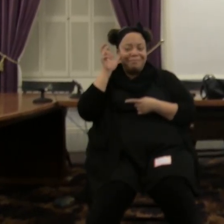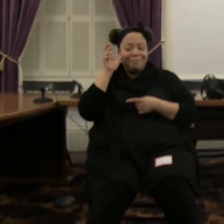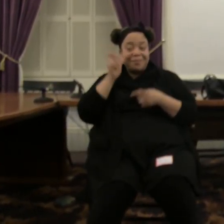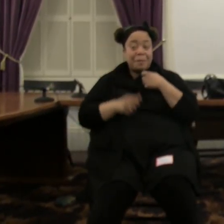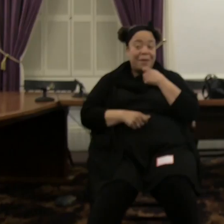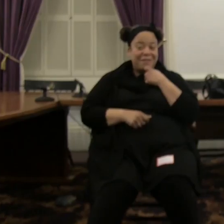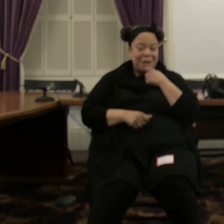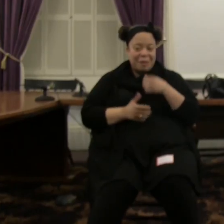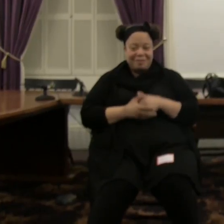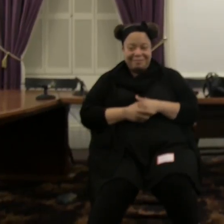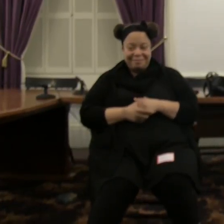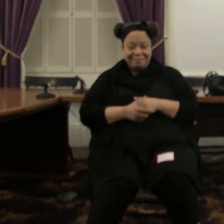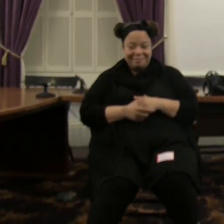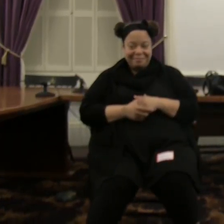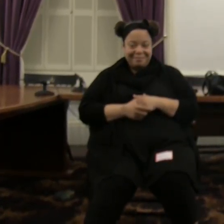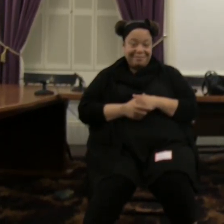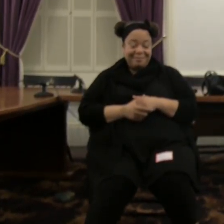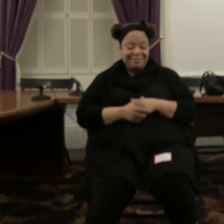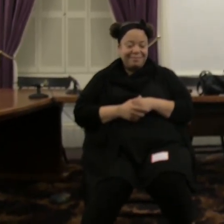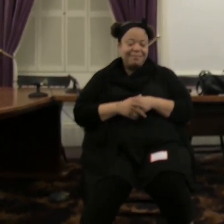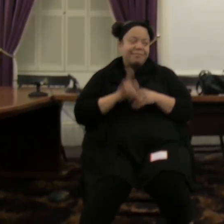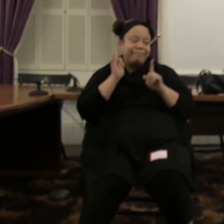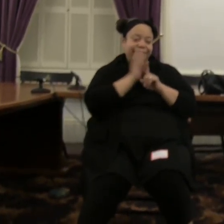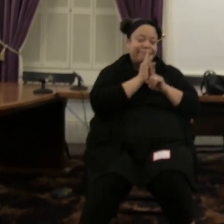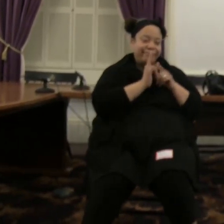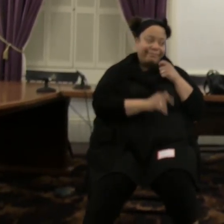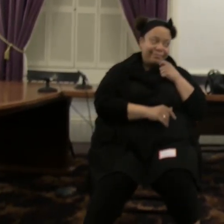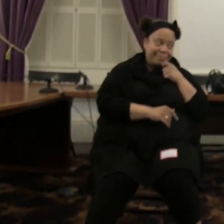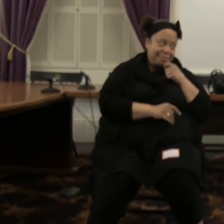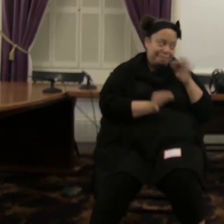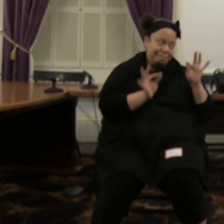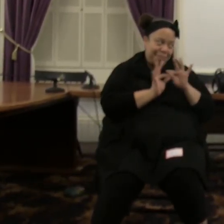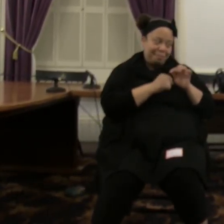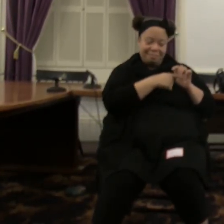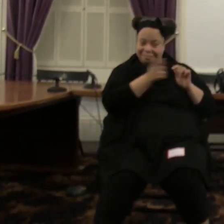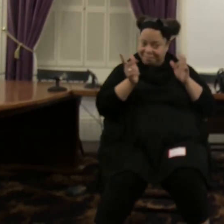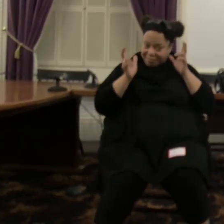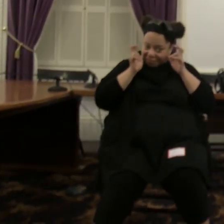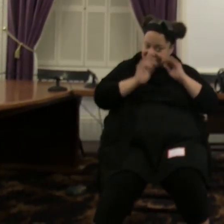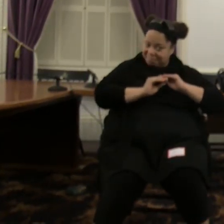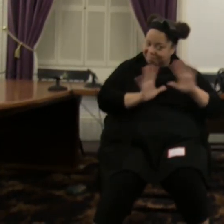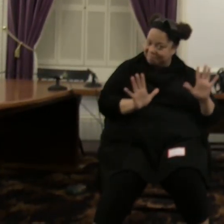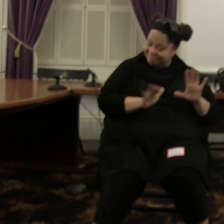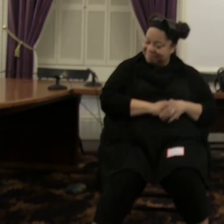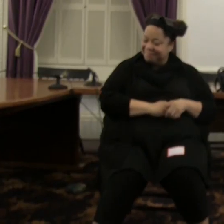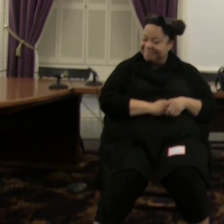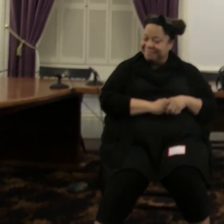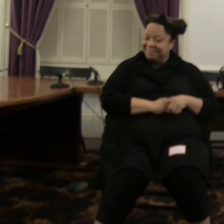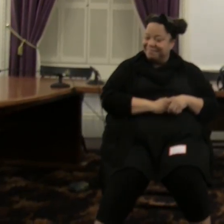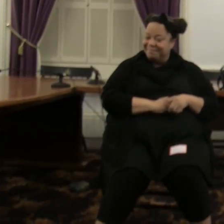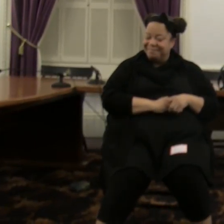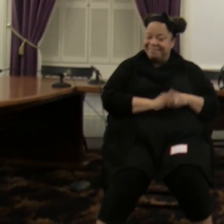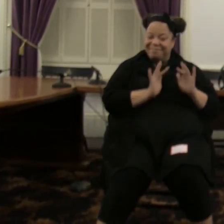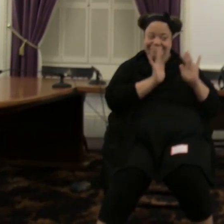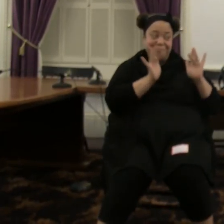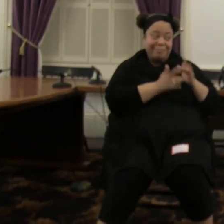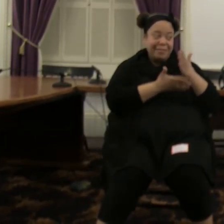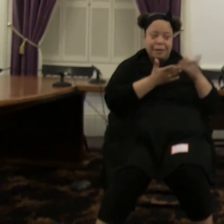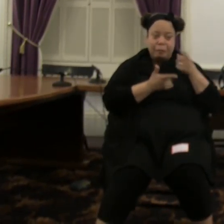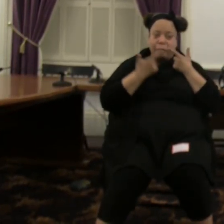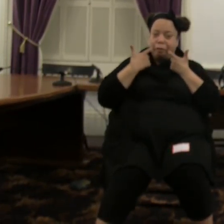things accessible. And one of the things we've been learning about is using the mic. We call it liking the mic. So